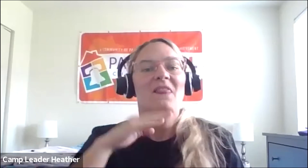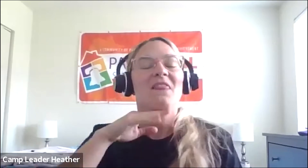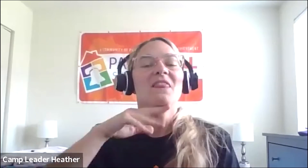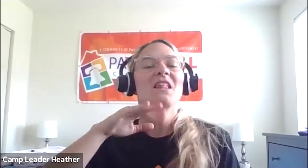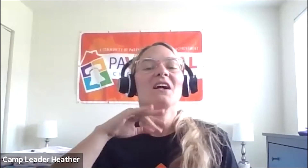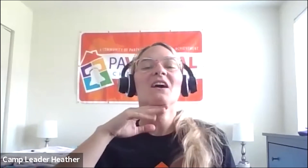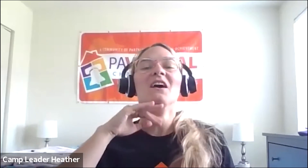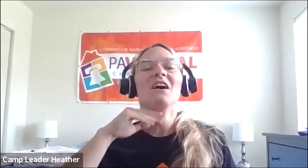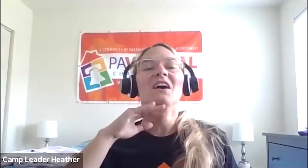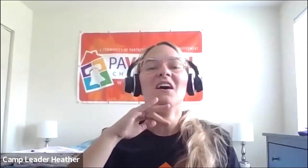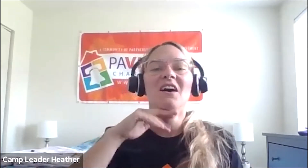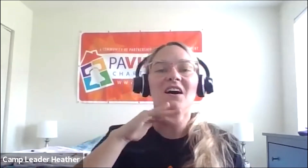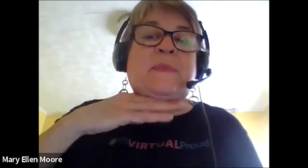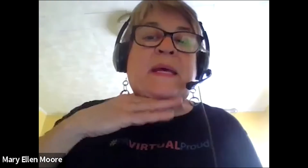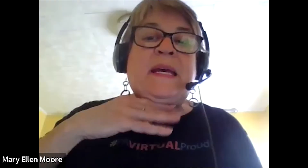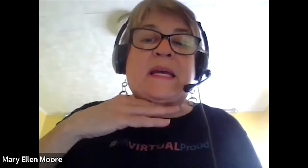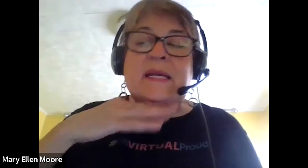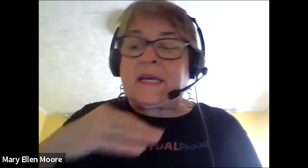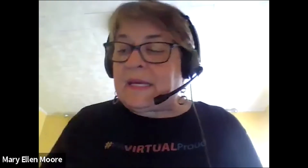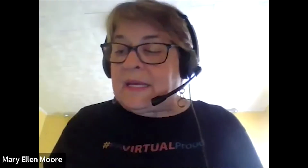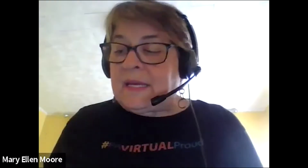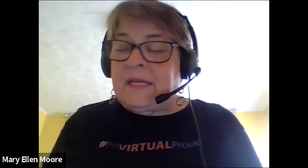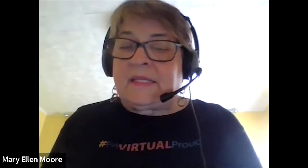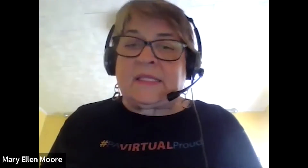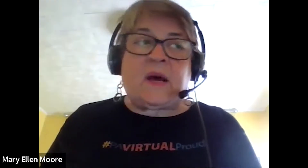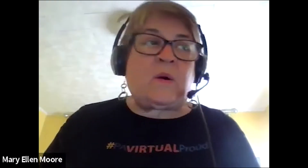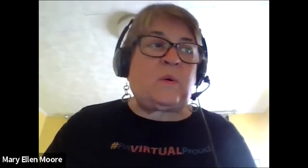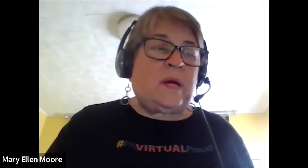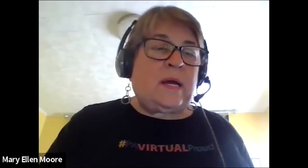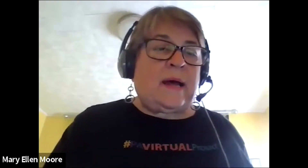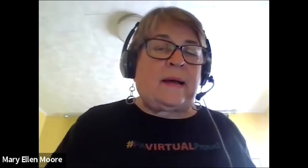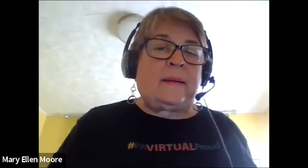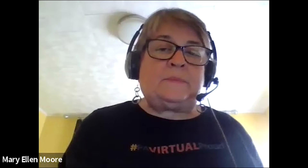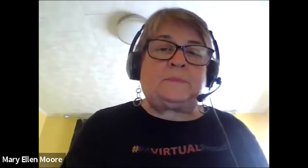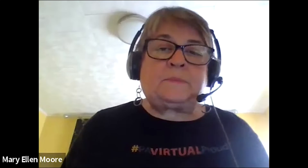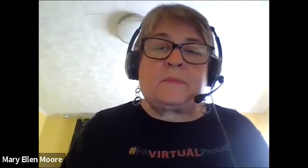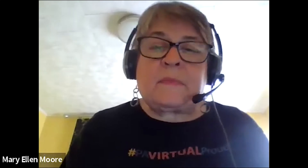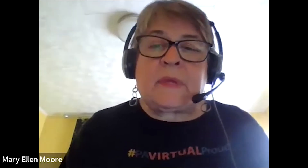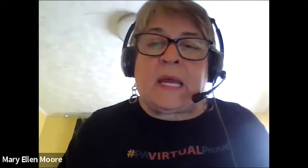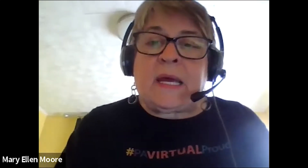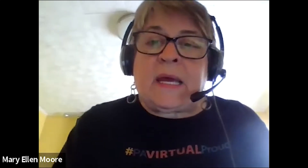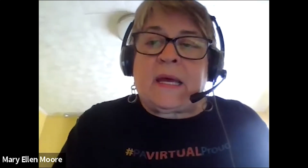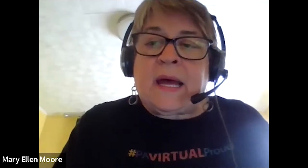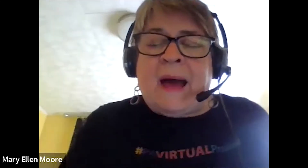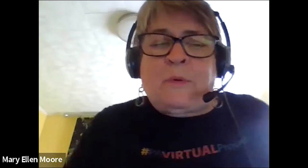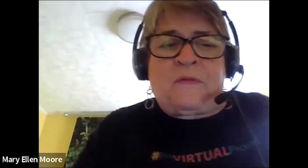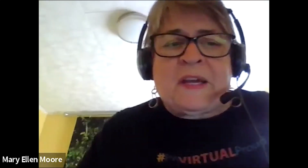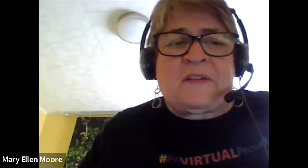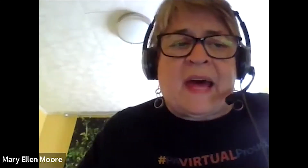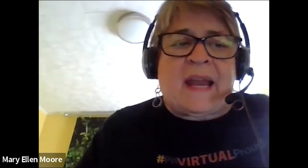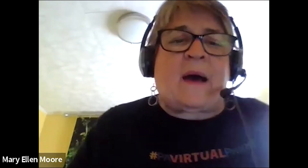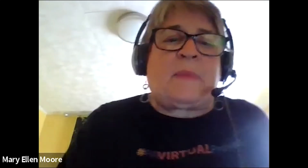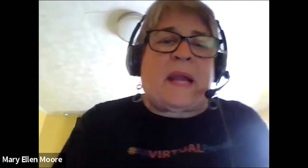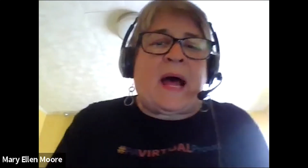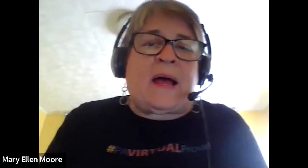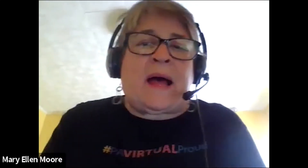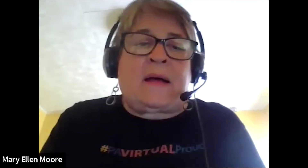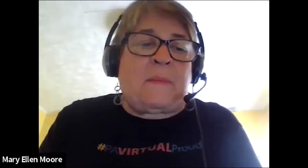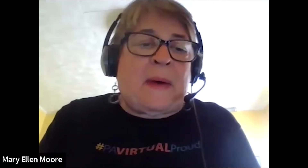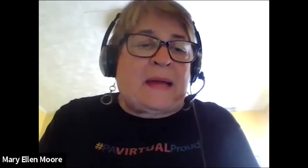pig. This is pig. So I will figure that out, but I'll get back to you.